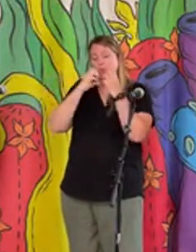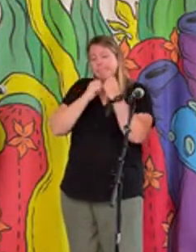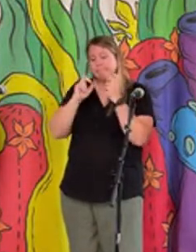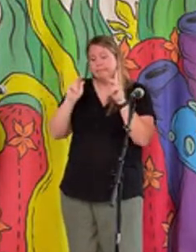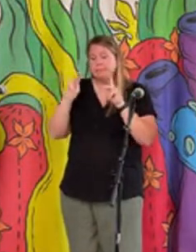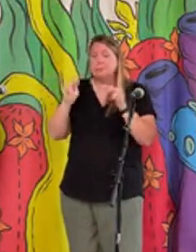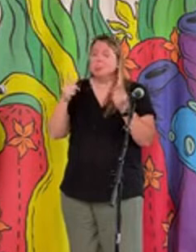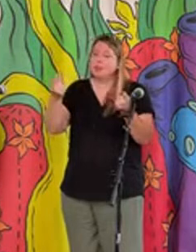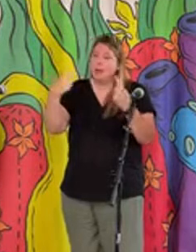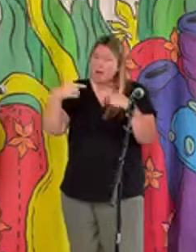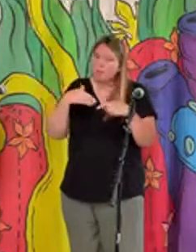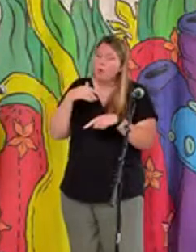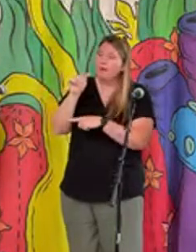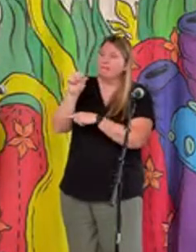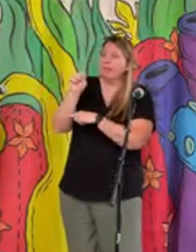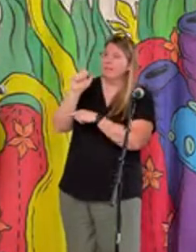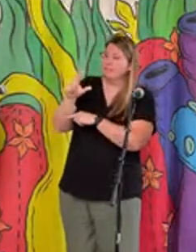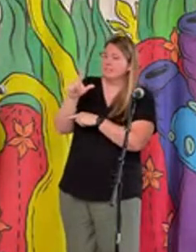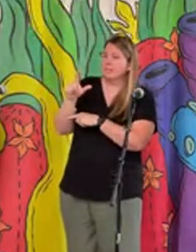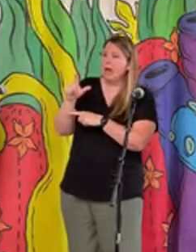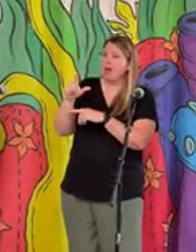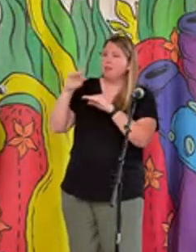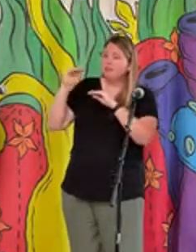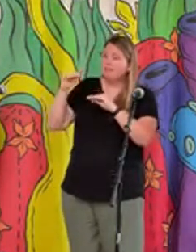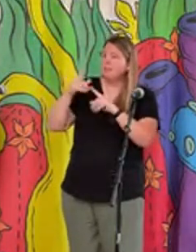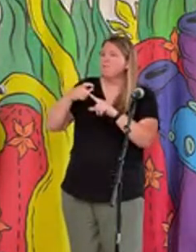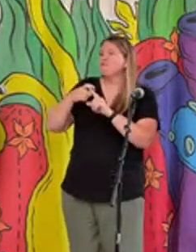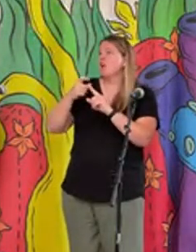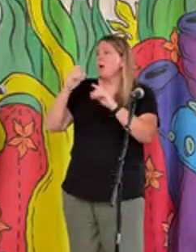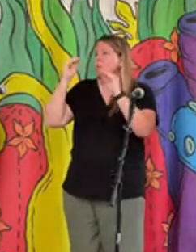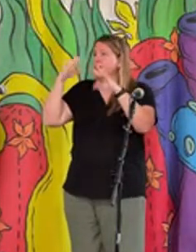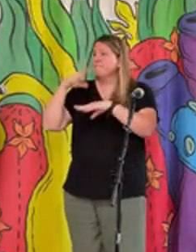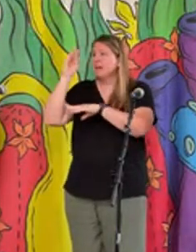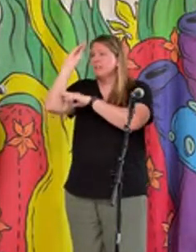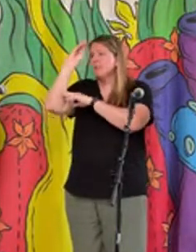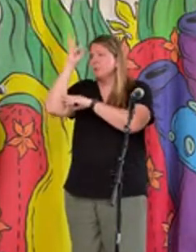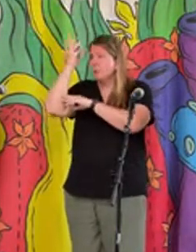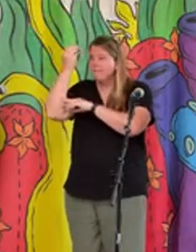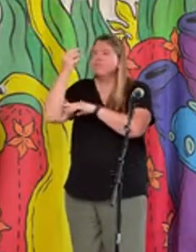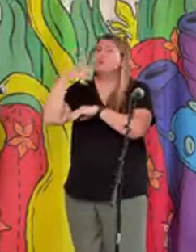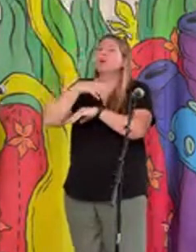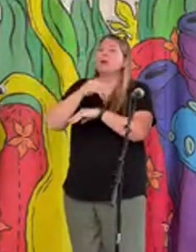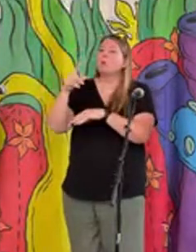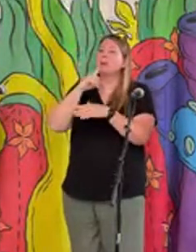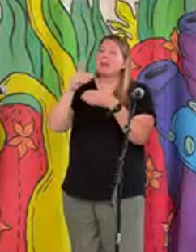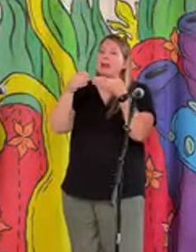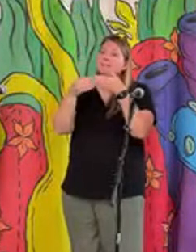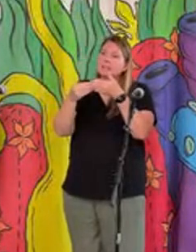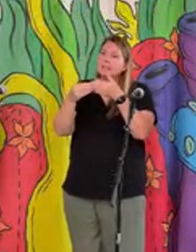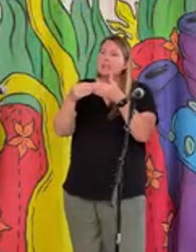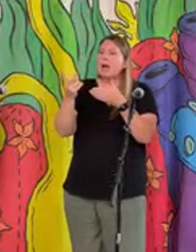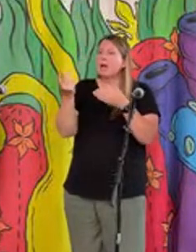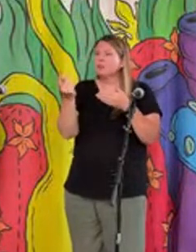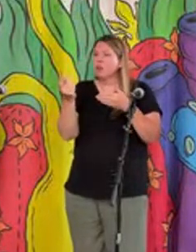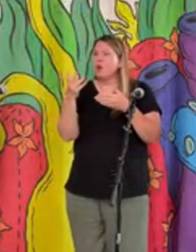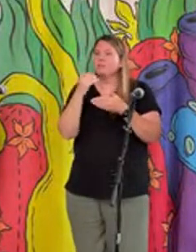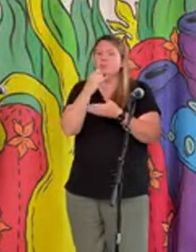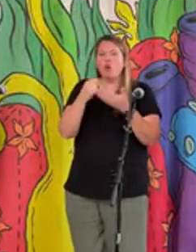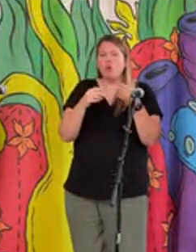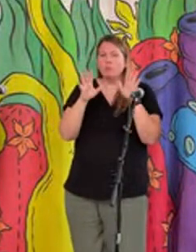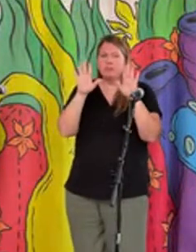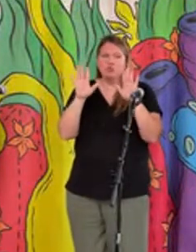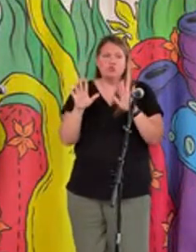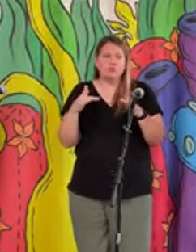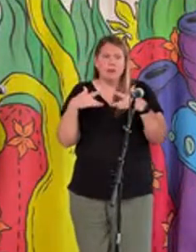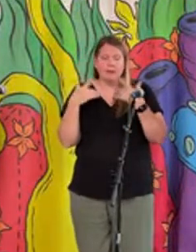have ASL lessons from Professor Leffler, and we're going to have guide dogs and art, and it'll be a great event. And then we're